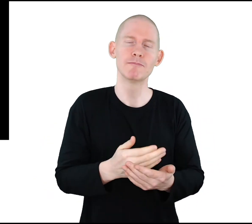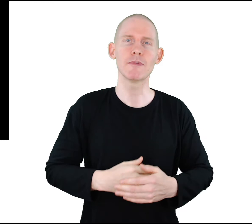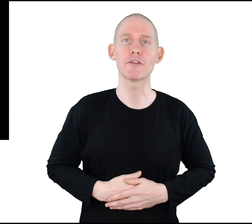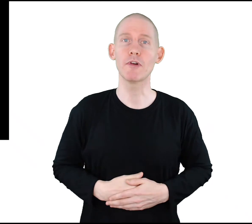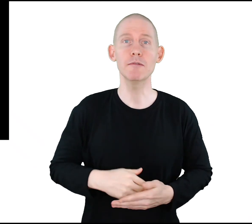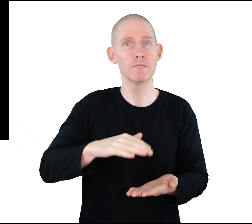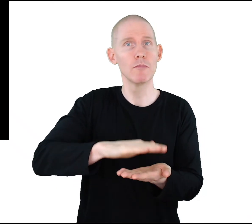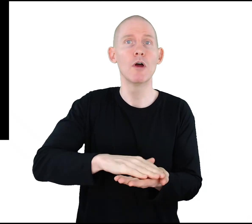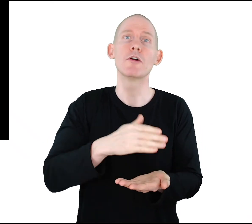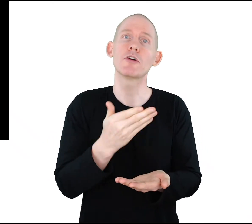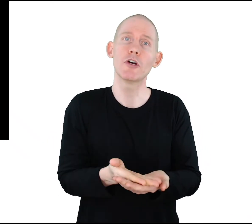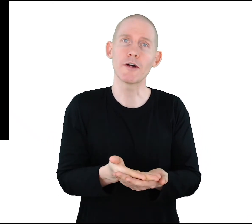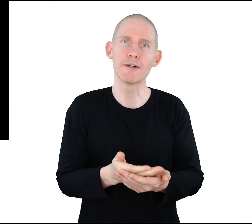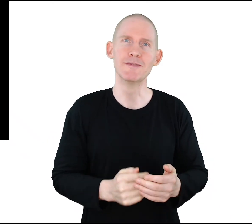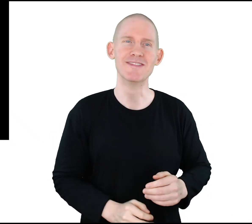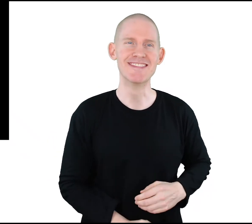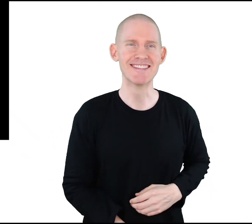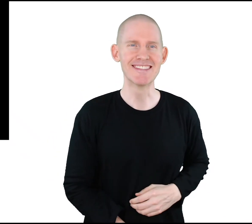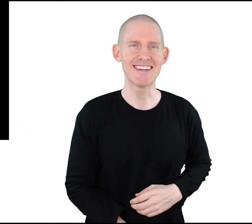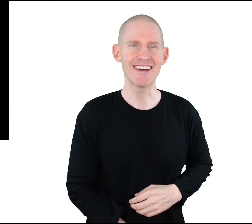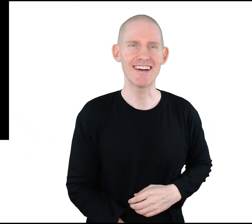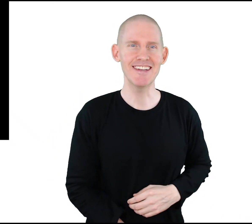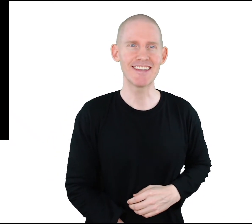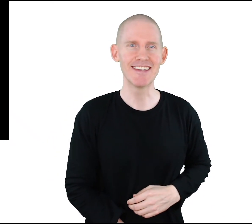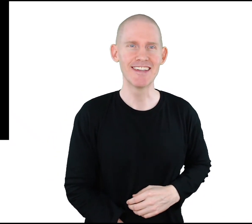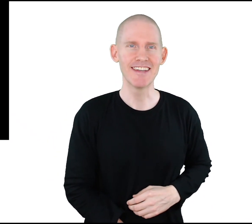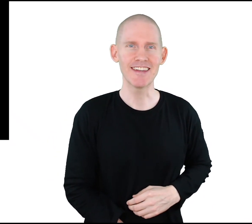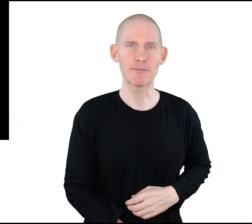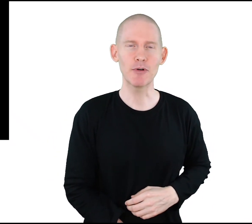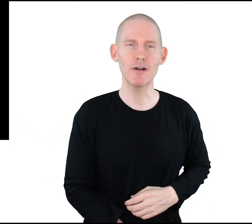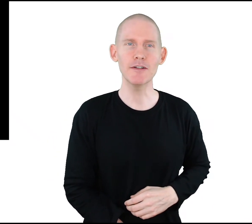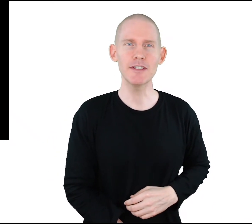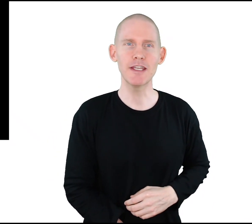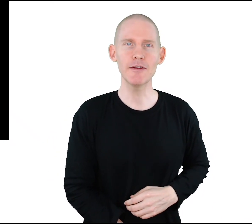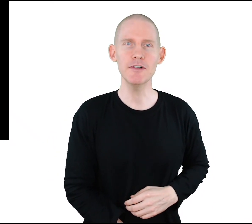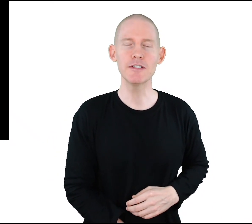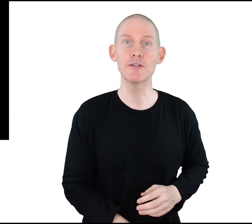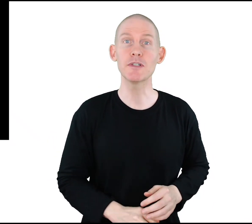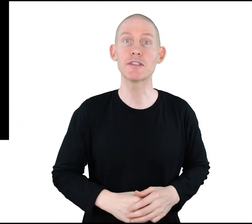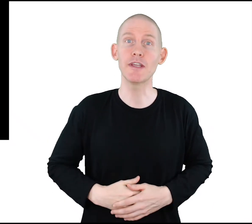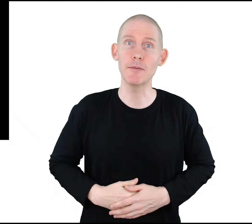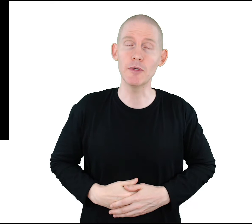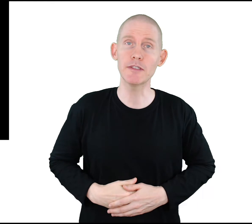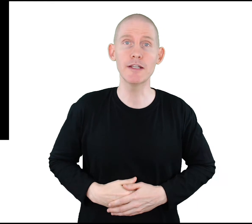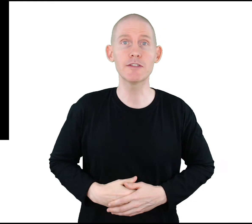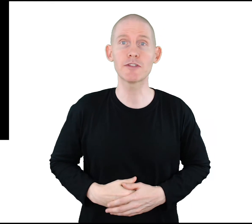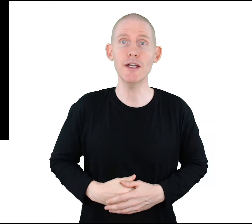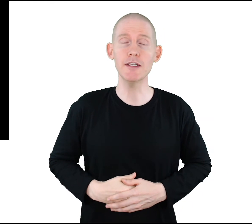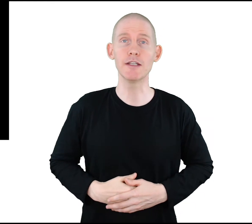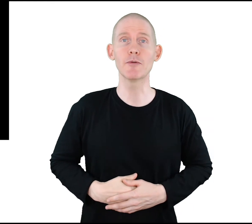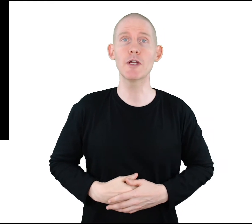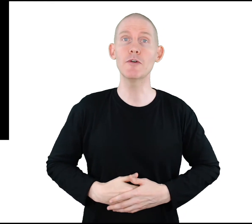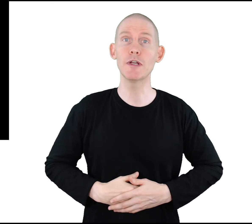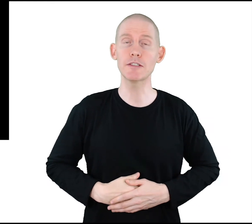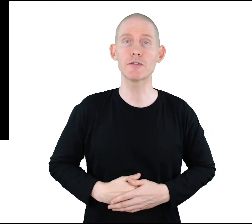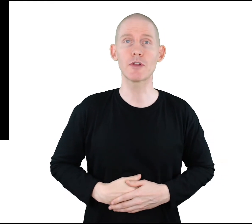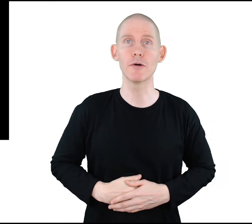That's right, cook. All right, let's put it all together into a statement and sign it. Here we go, nice and slow.